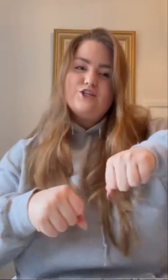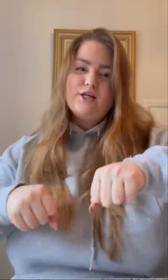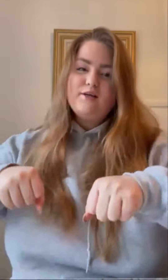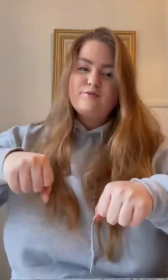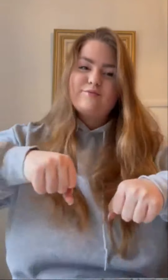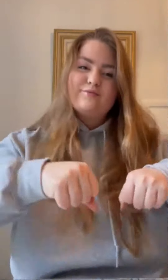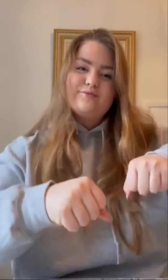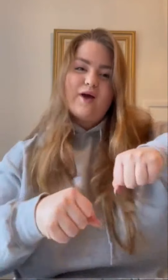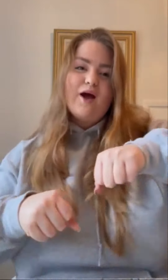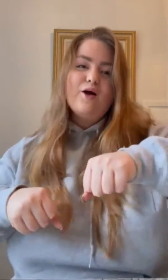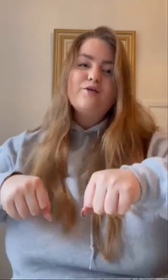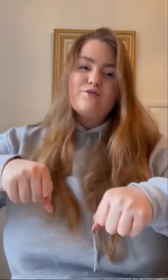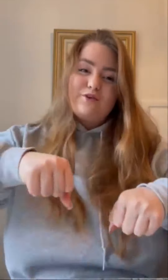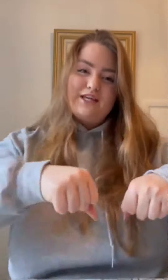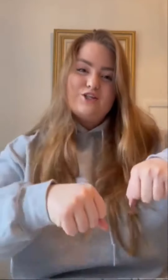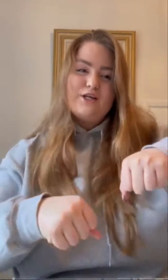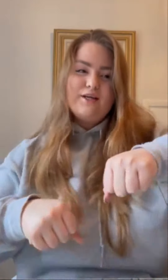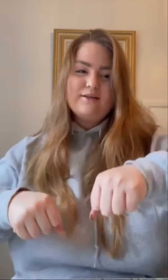Fiji, Fiji.